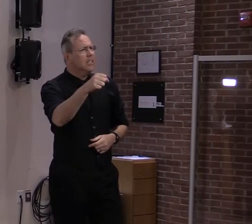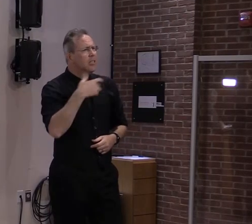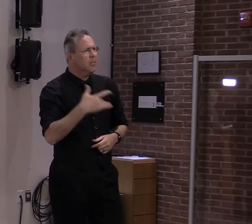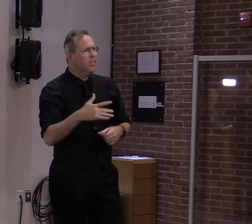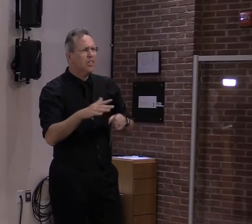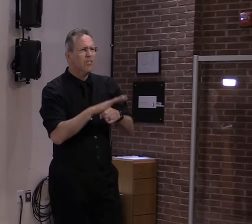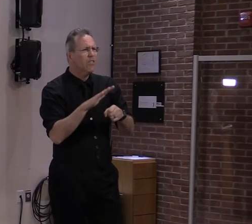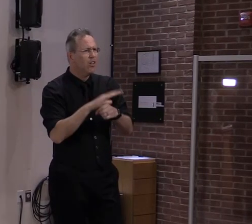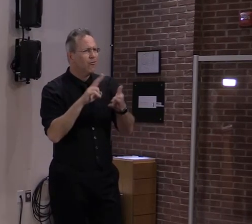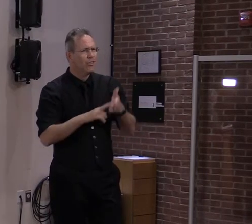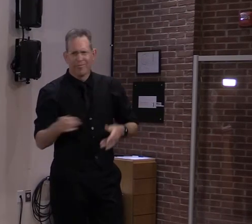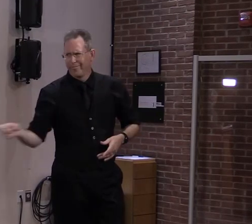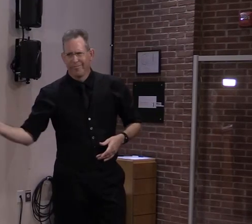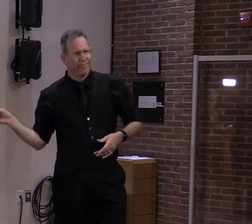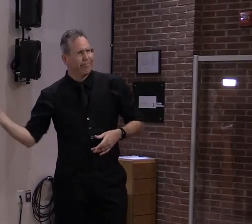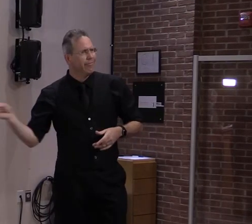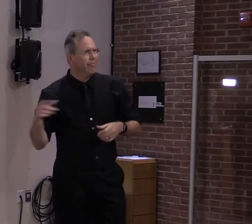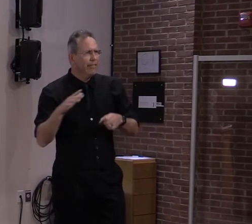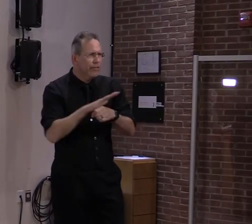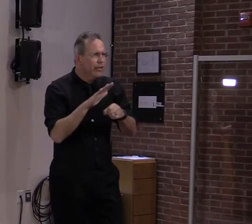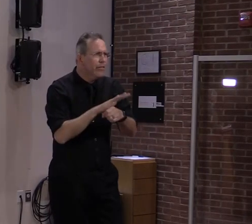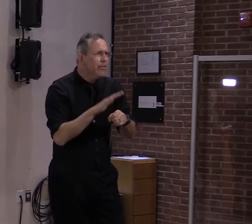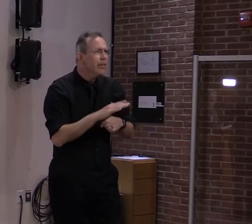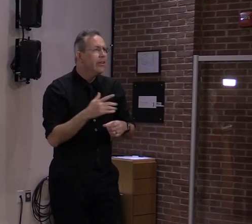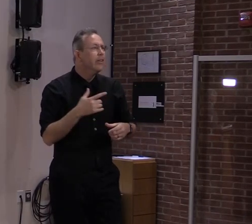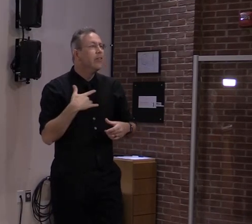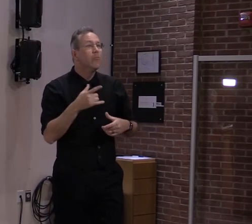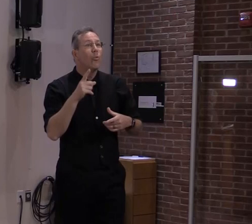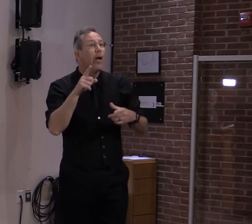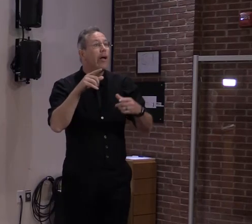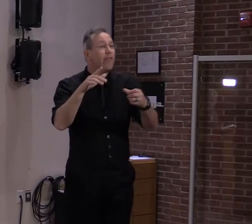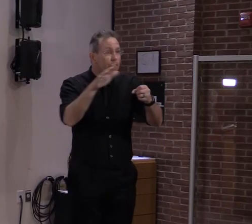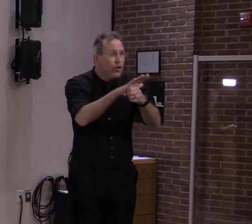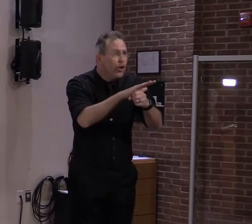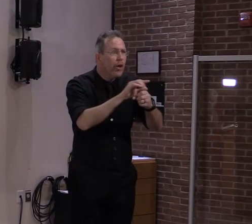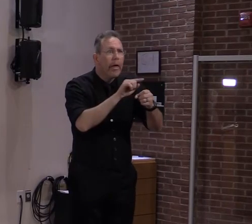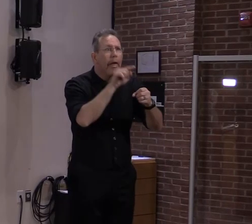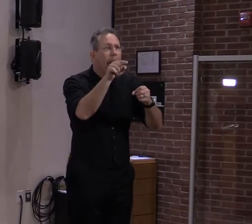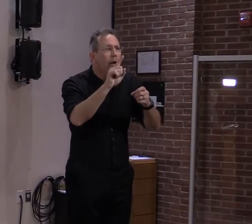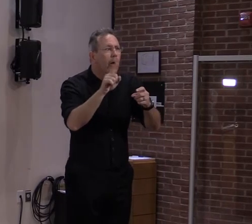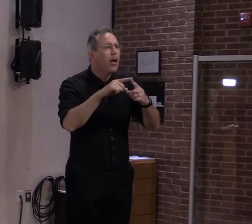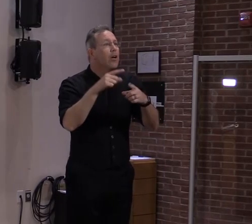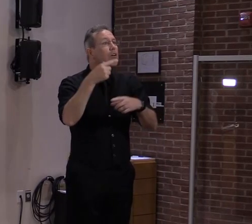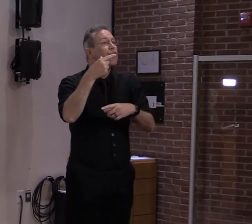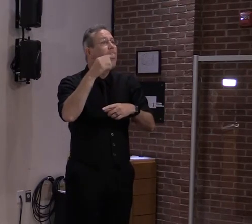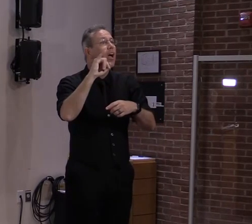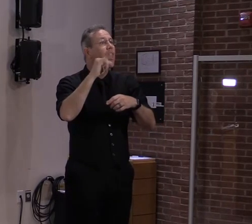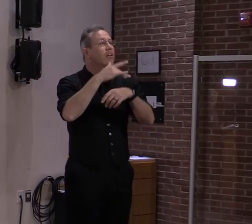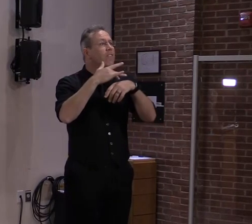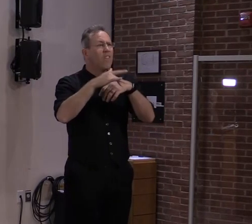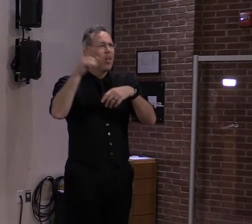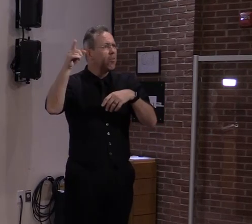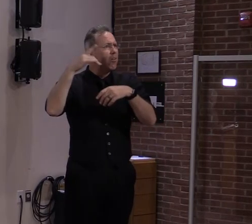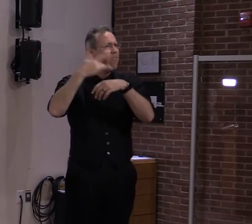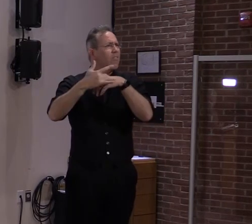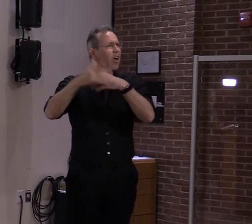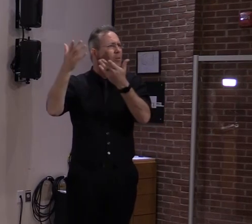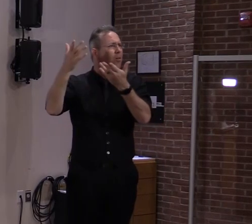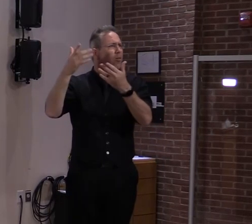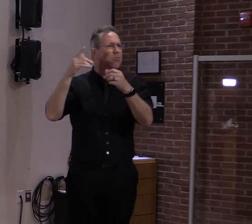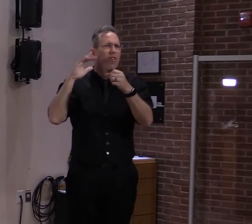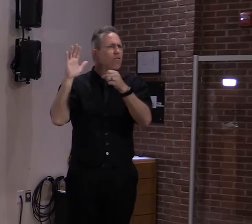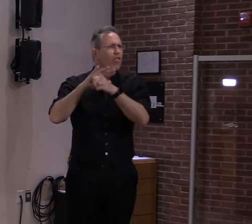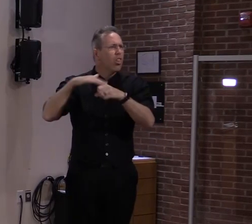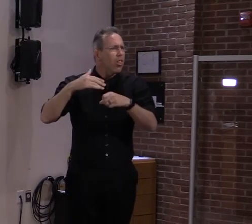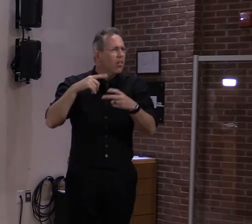Isle today, by talking about that we have slots available Saturday, May 1st from 9:30